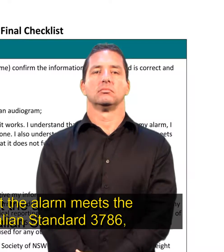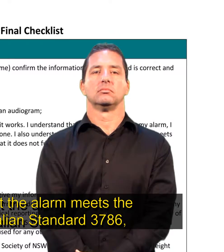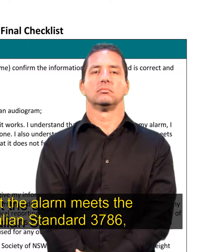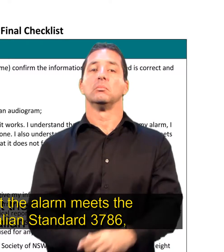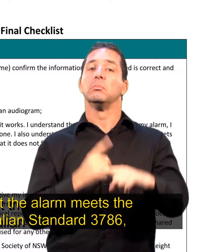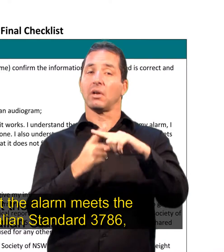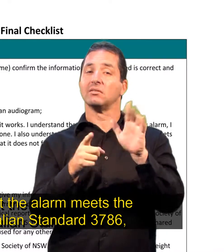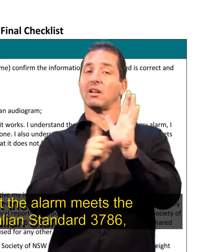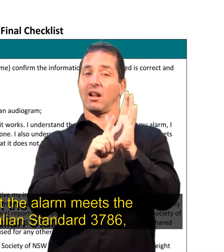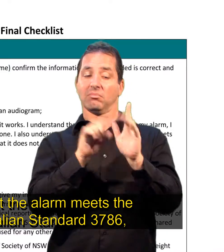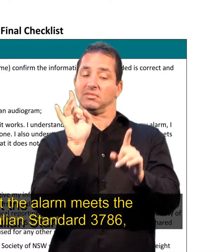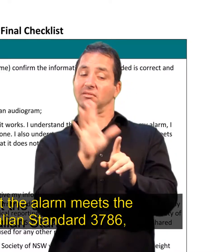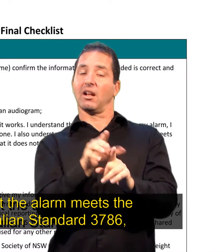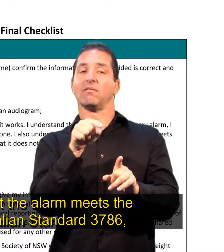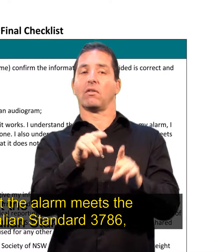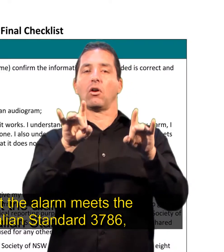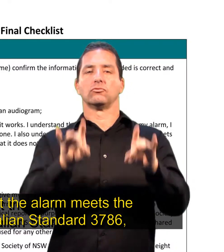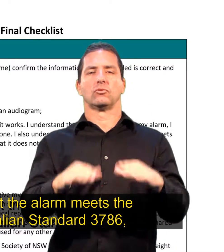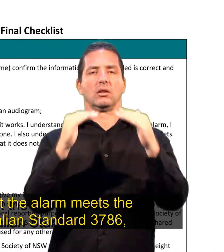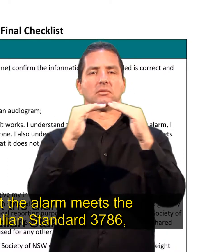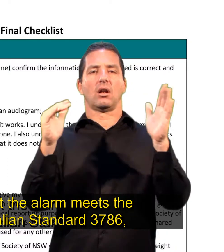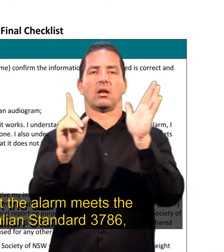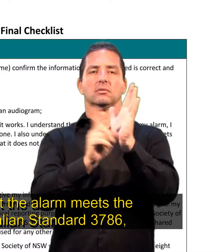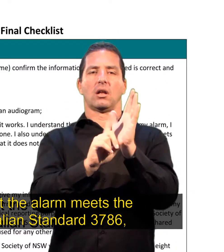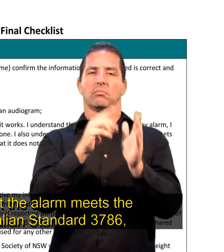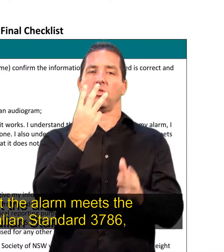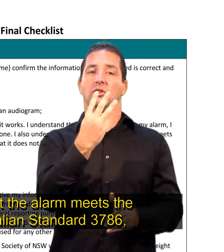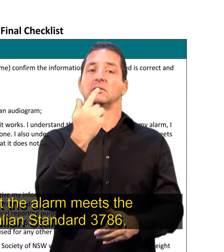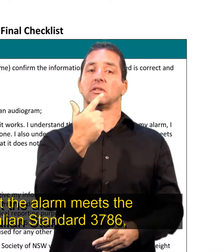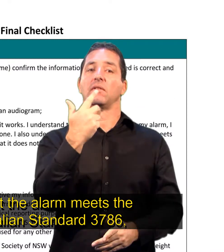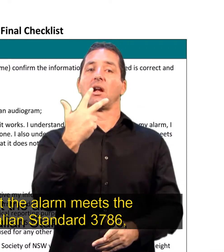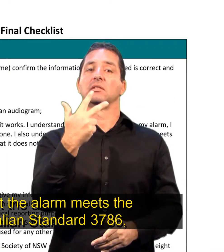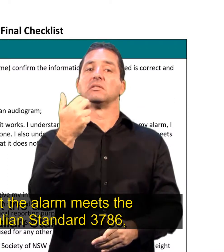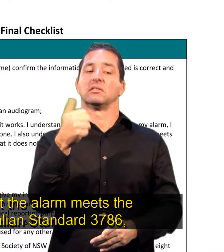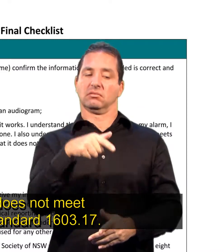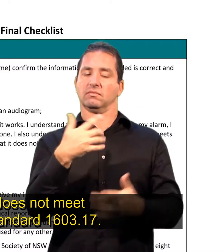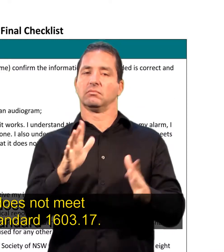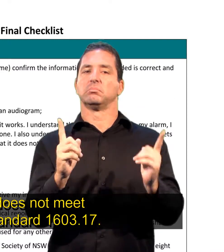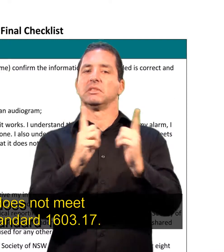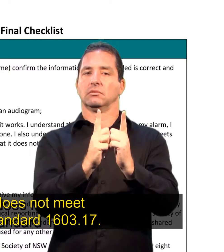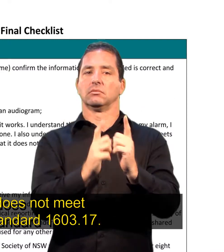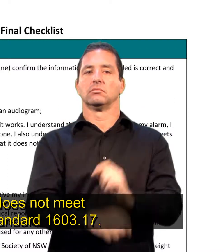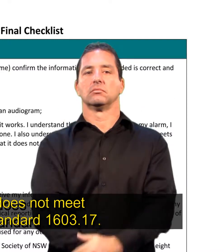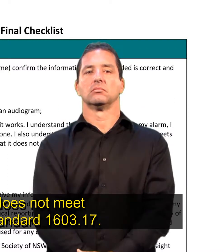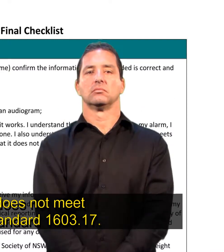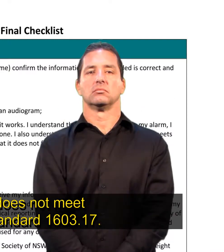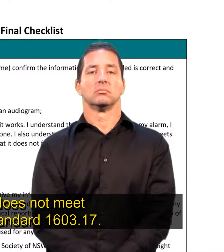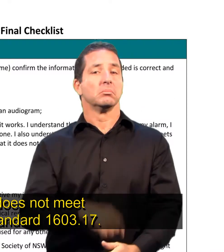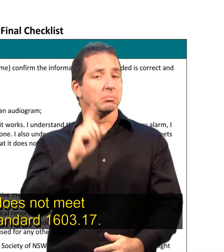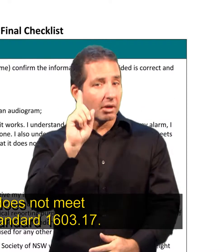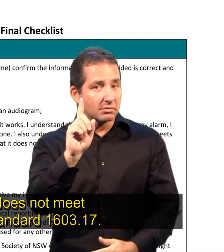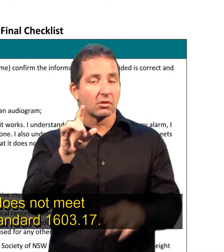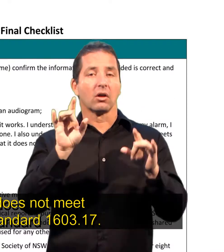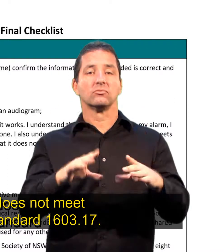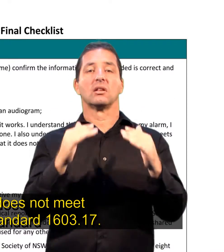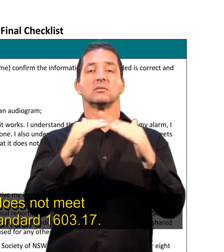You are aware that the alarm meets the mandatory Australian Standard 3786, but that